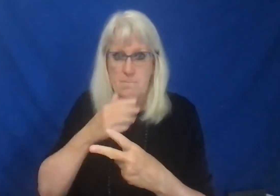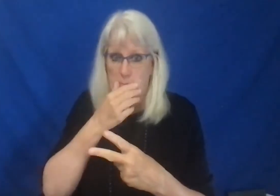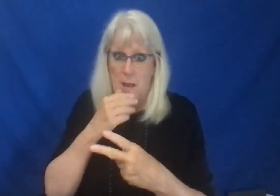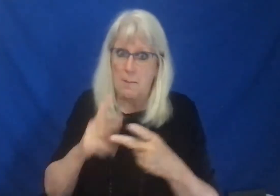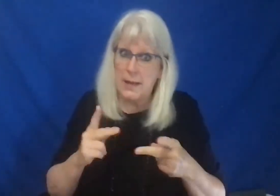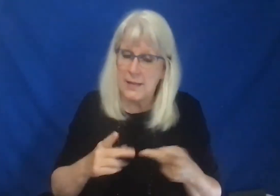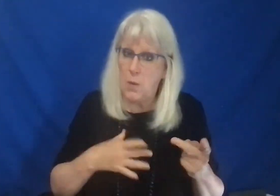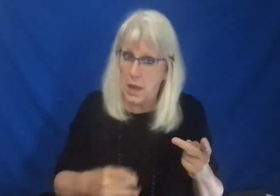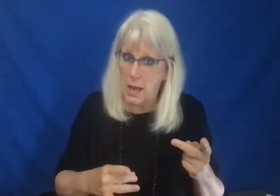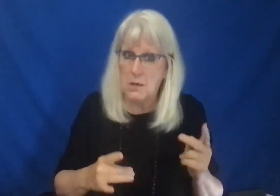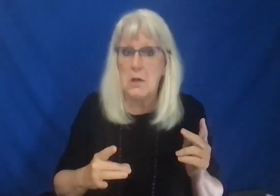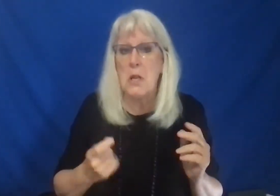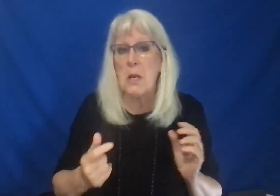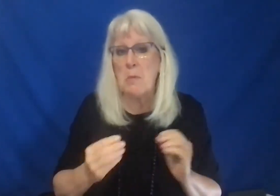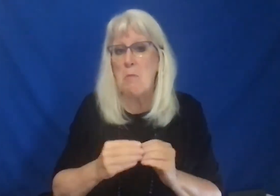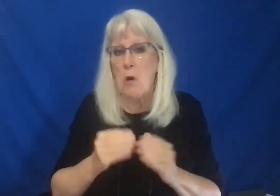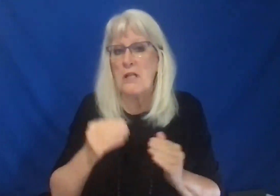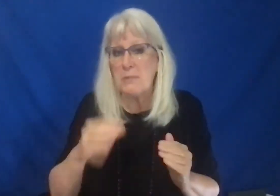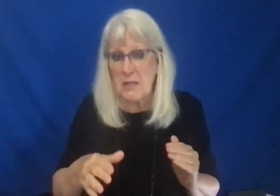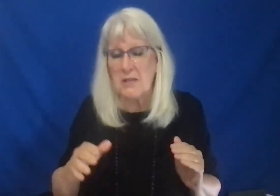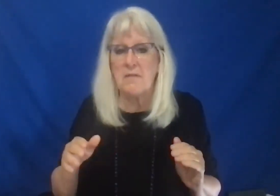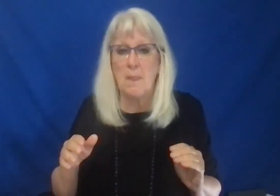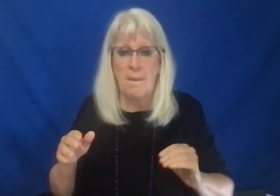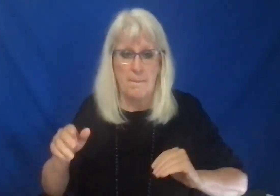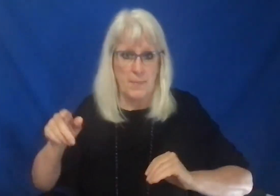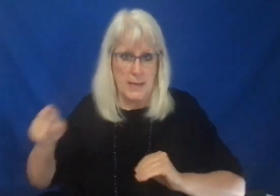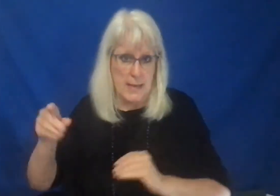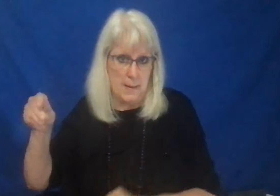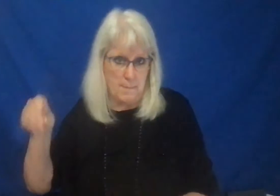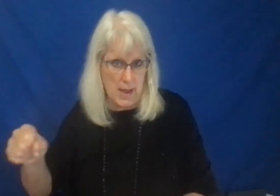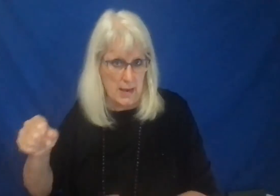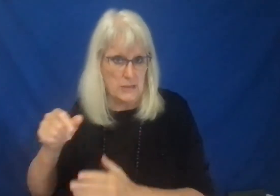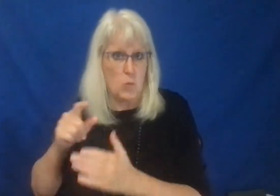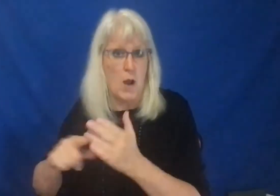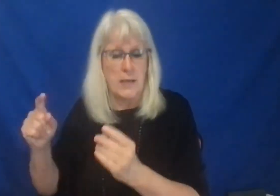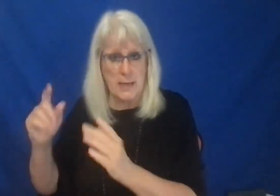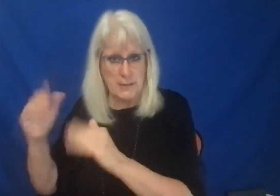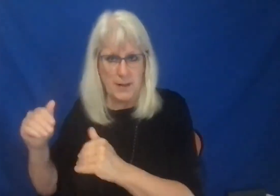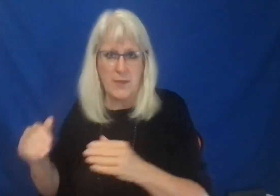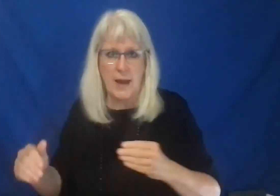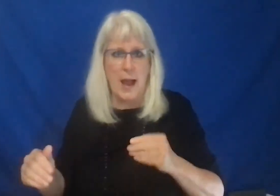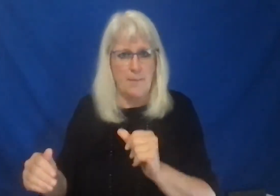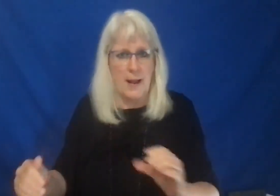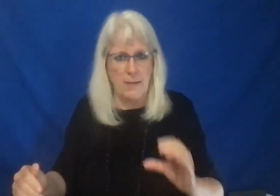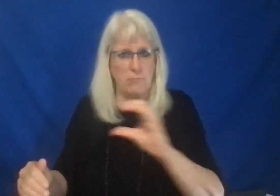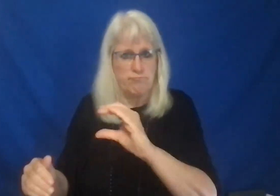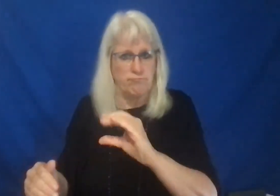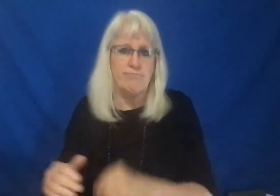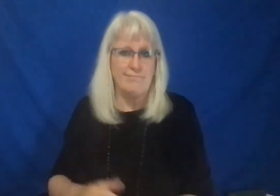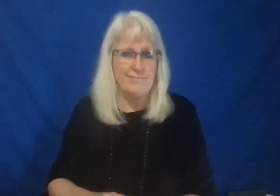which is usually a little more expensive, and he pays what he would pay, and then I pay the premium, and that's how we divide it. And that's